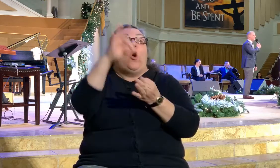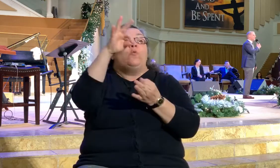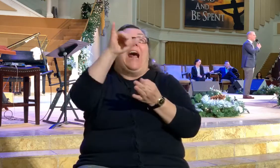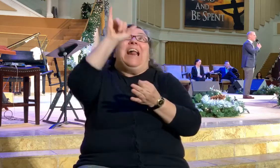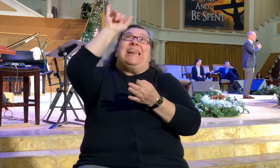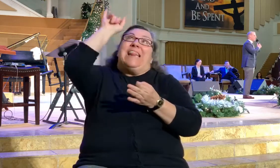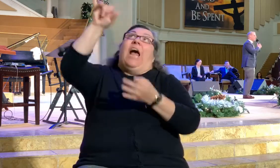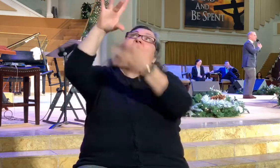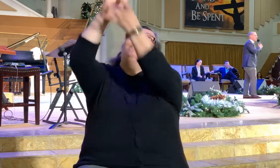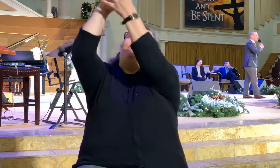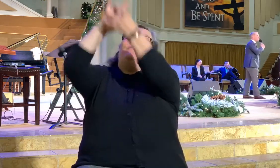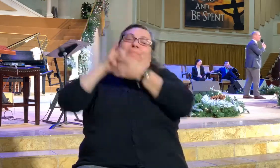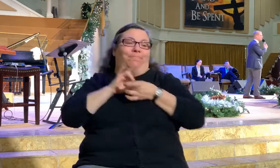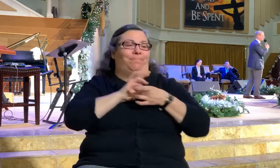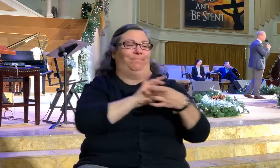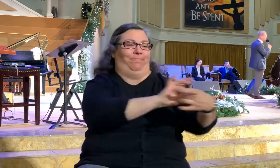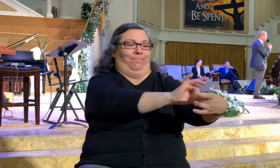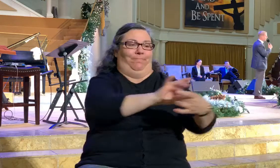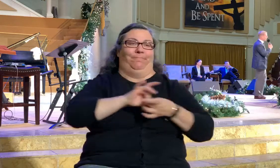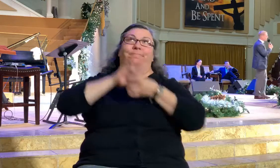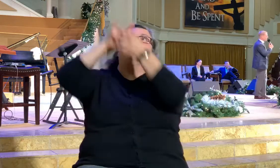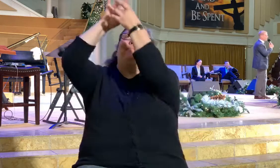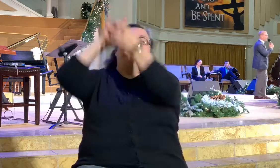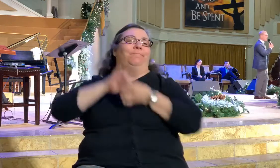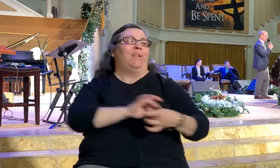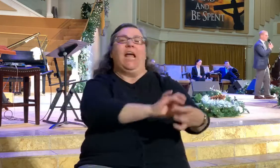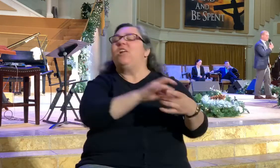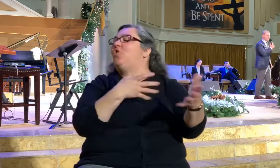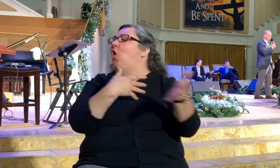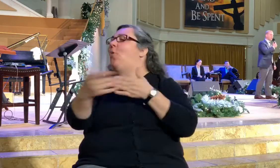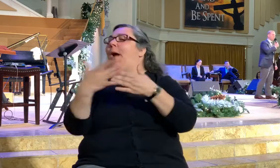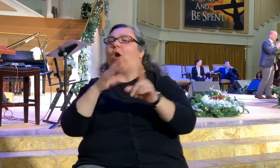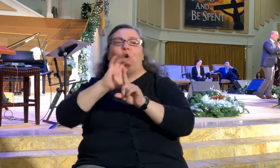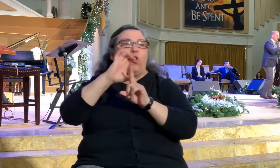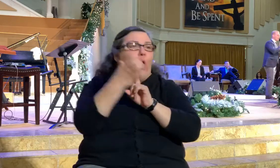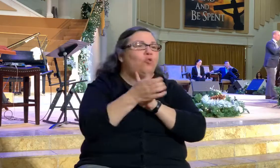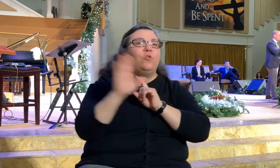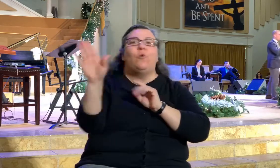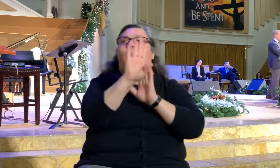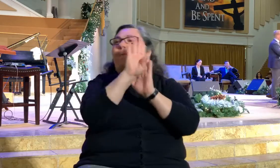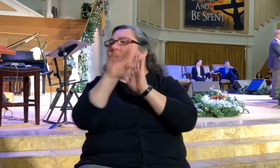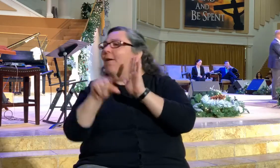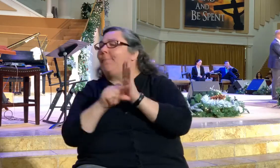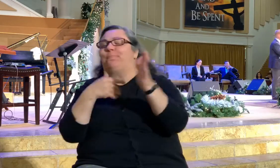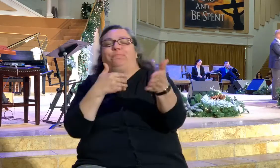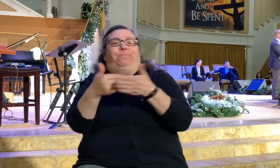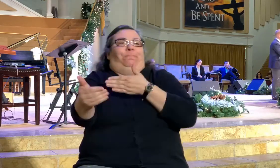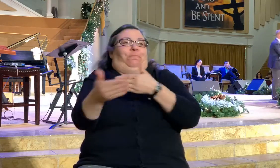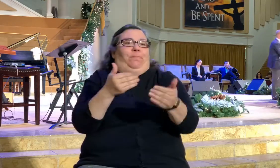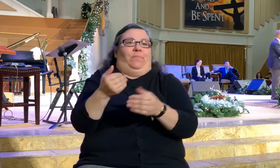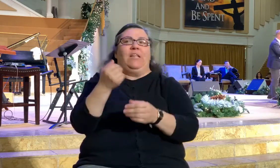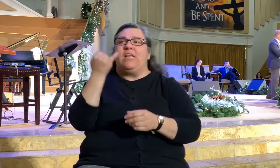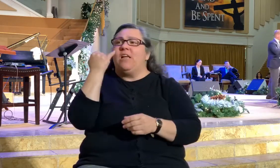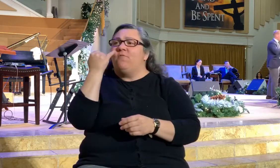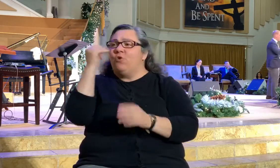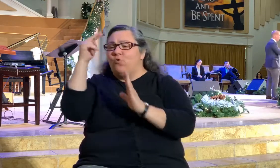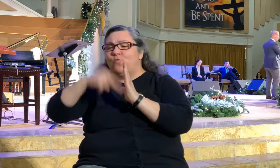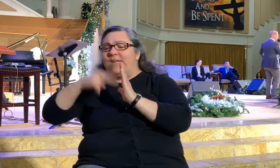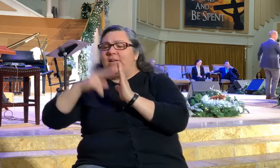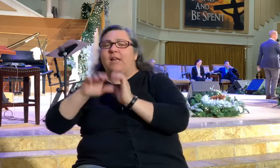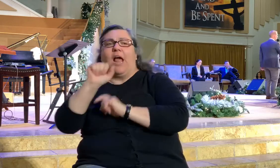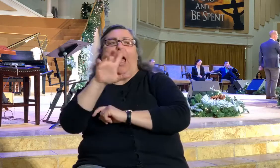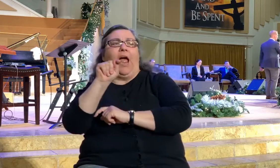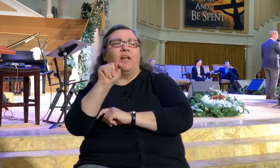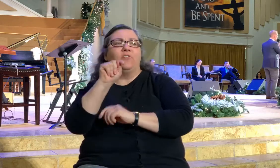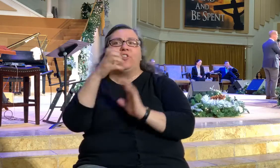us. It doesn't matter what culture you're from. It doesn't matter what background you're from. You look back in Acts chapter 2, there was all